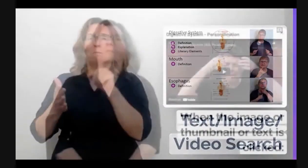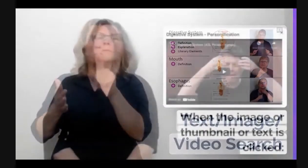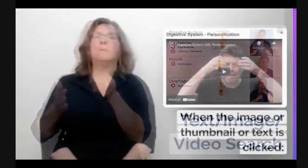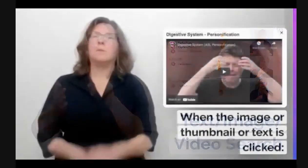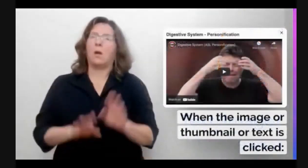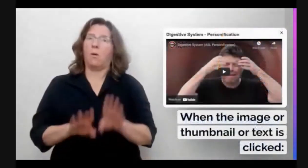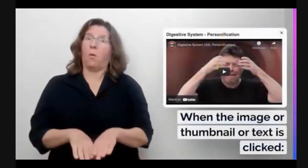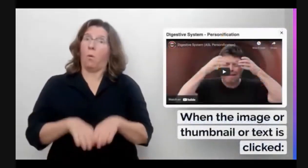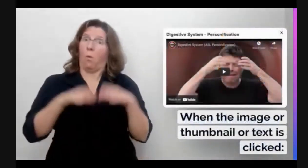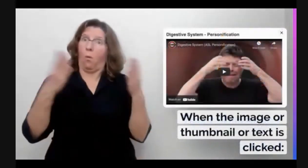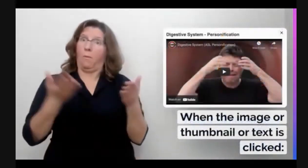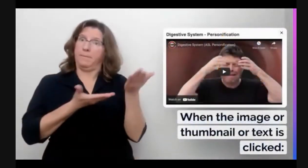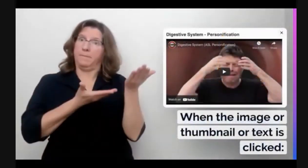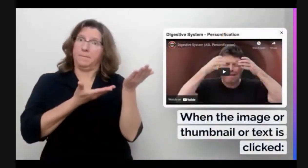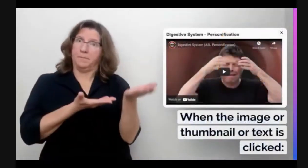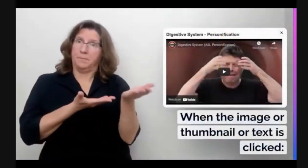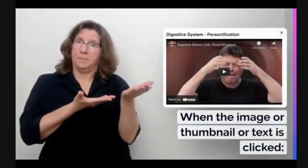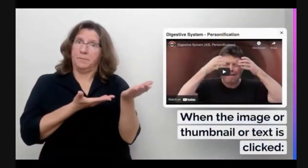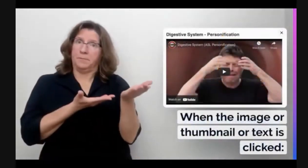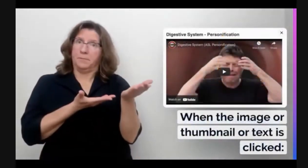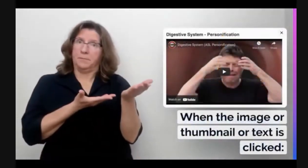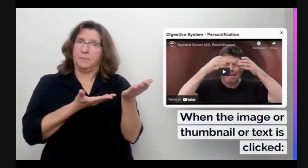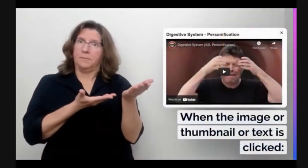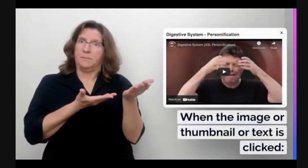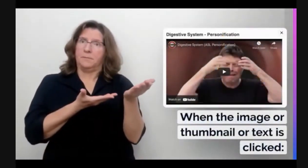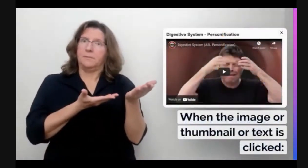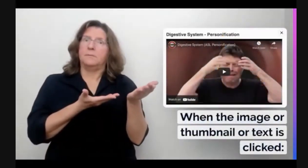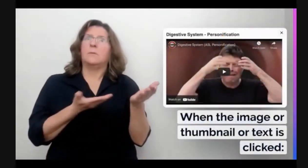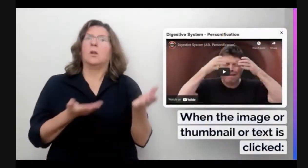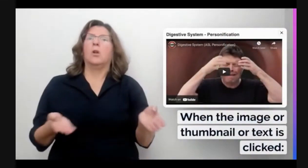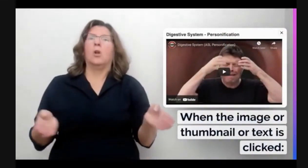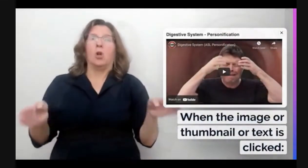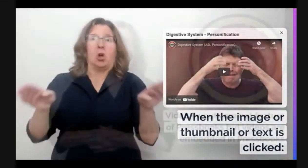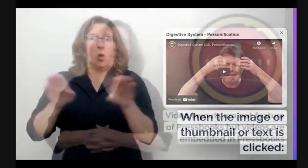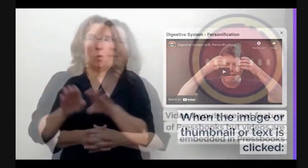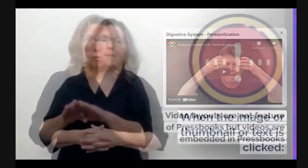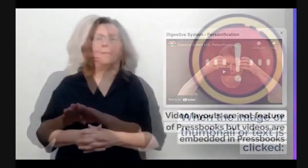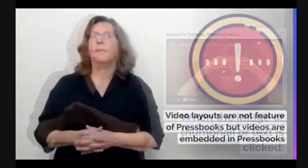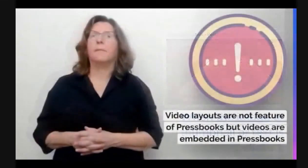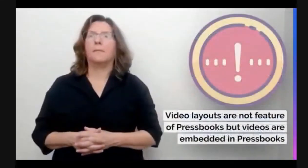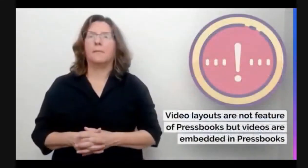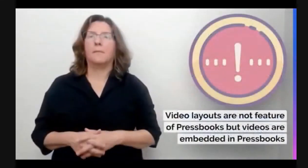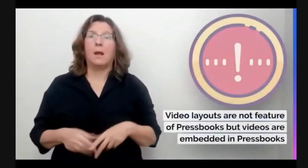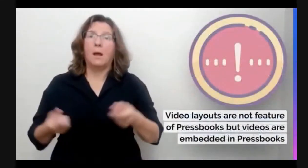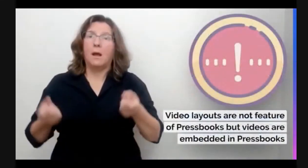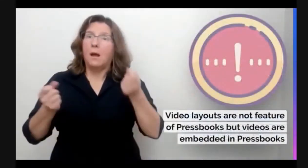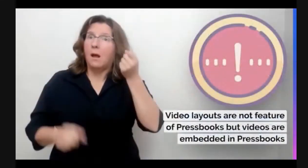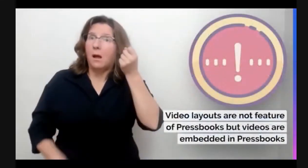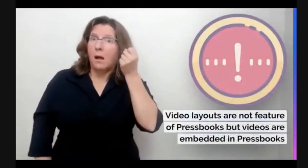You click, the content opens and closes.